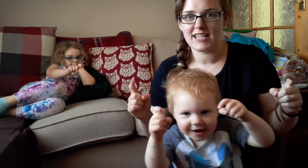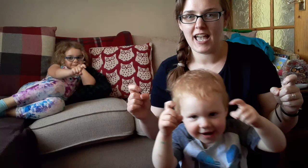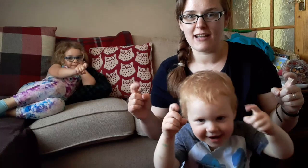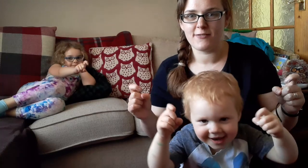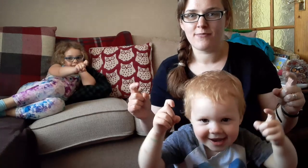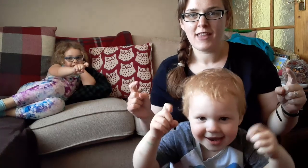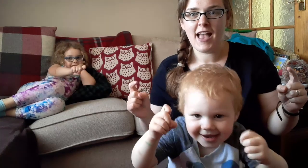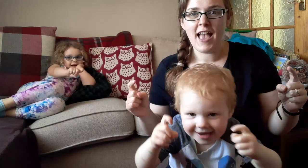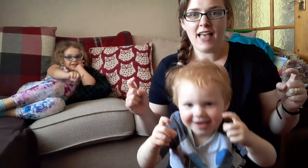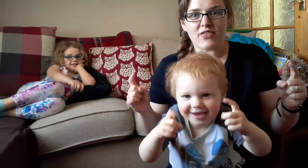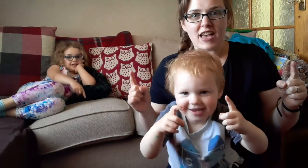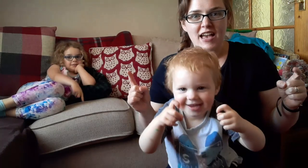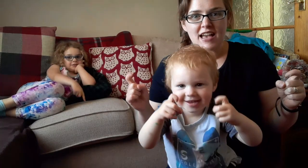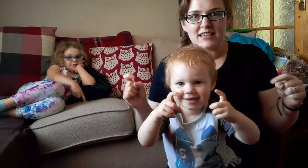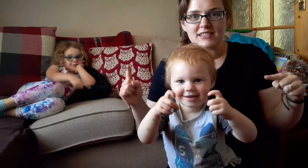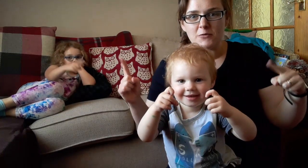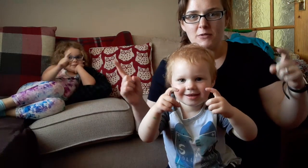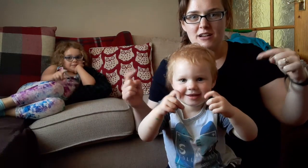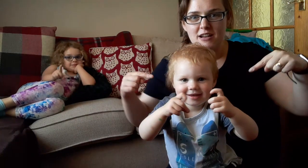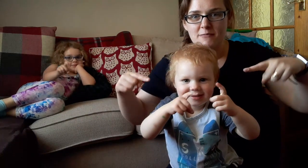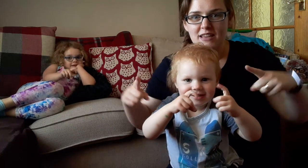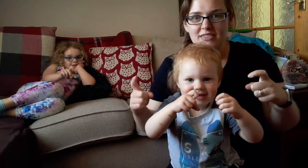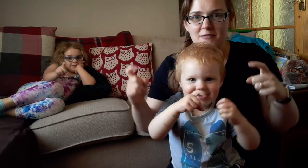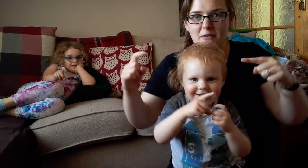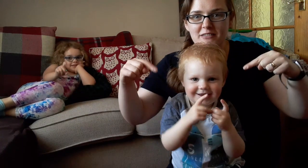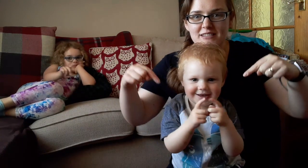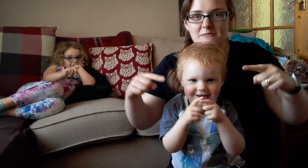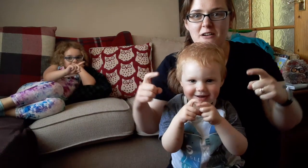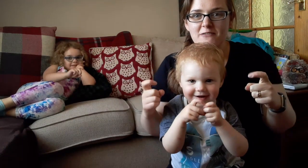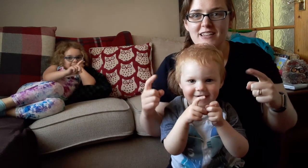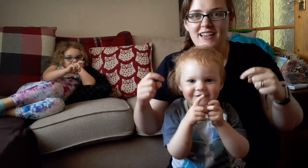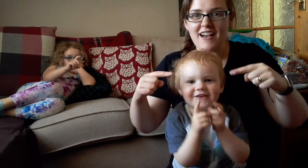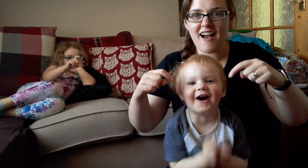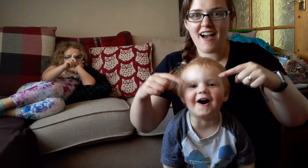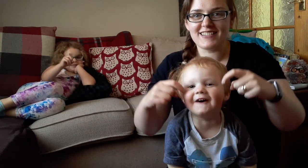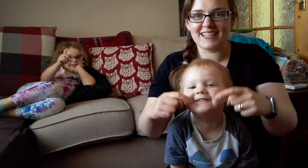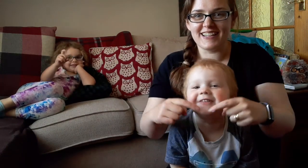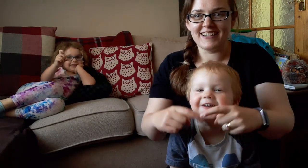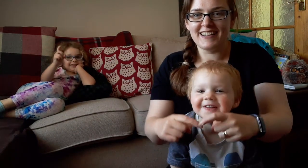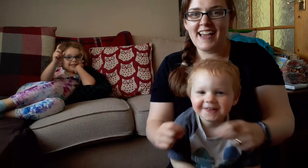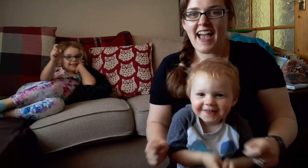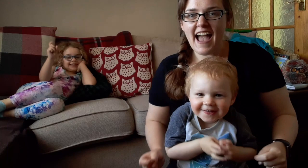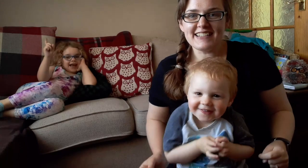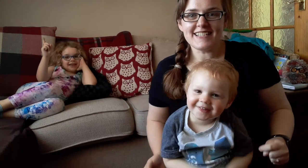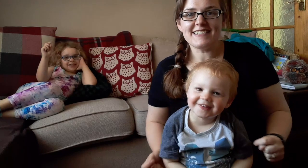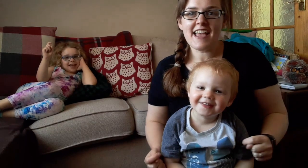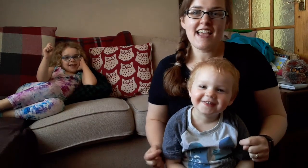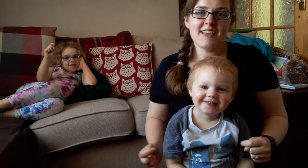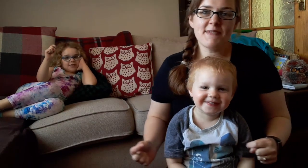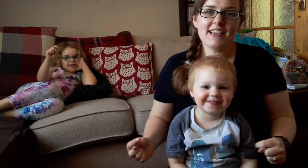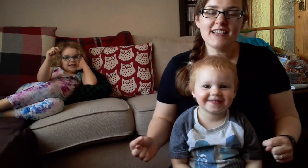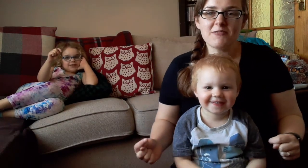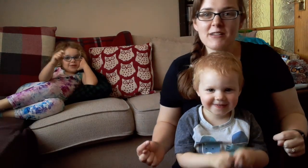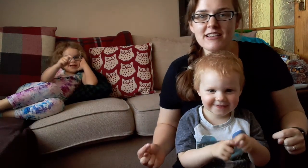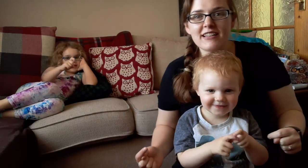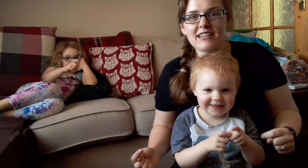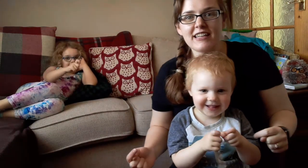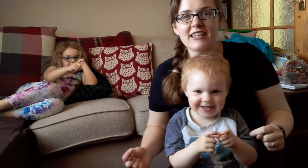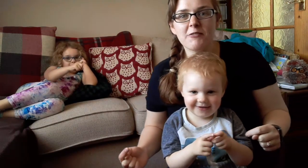again? There's a worm at the bottom of the garden, and his name is Wiggly